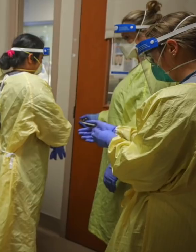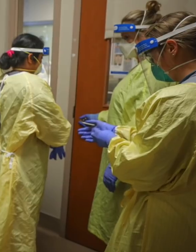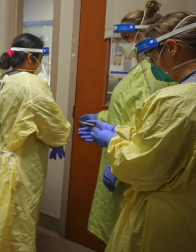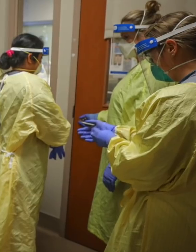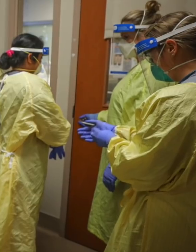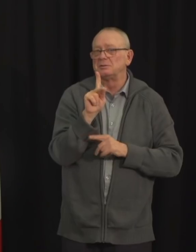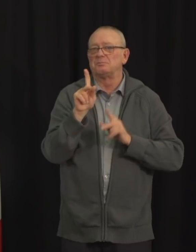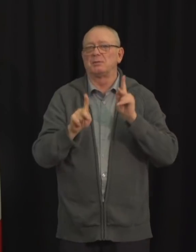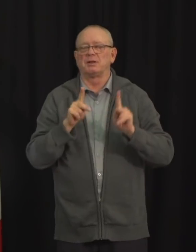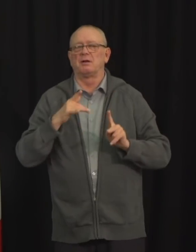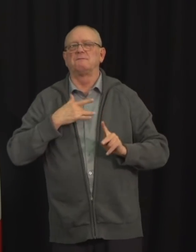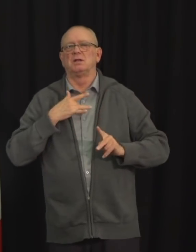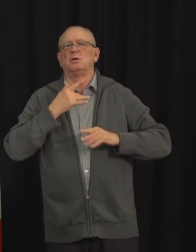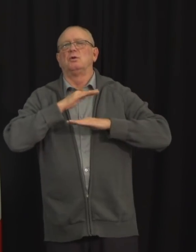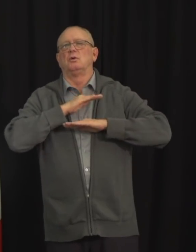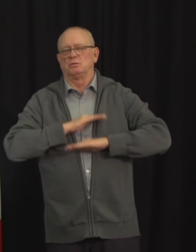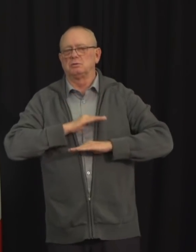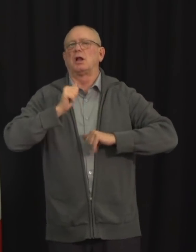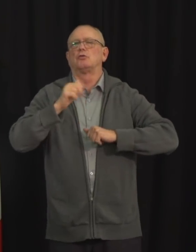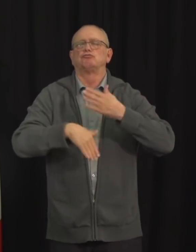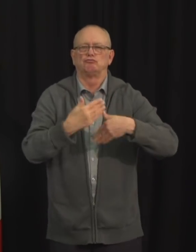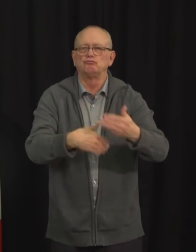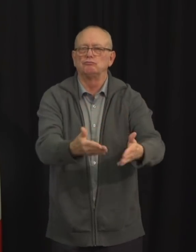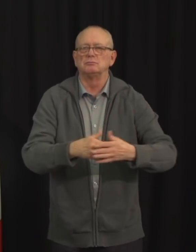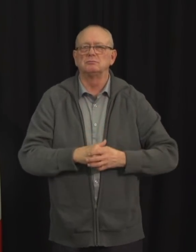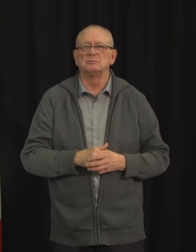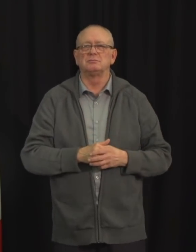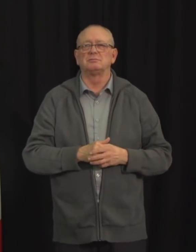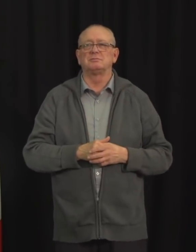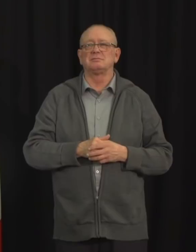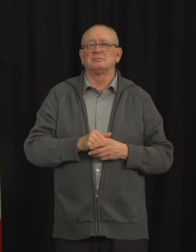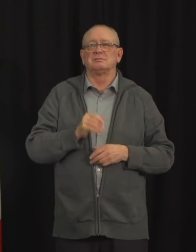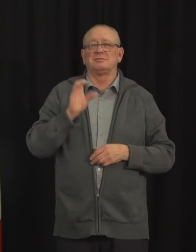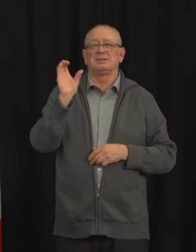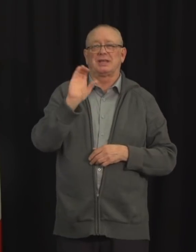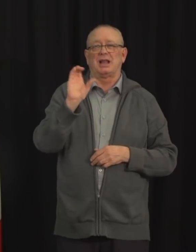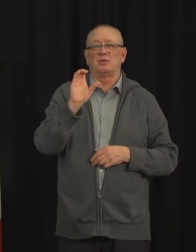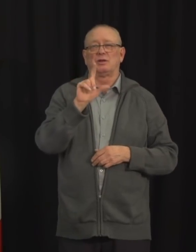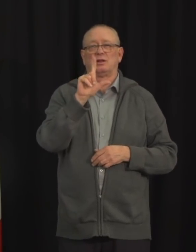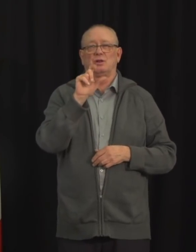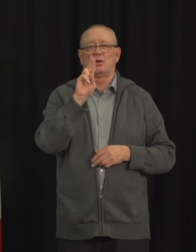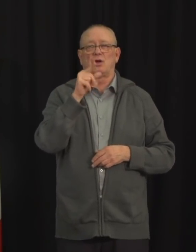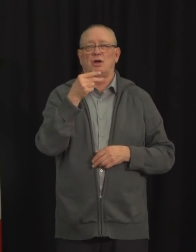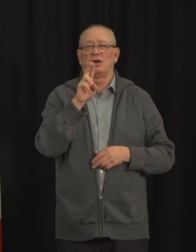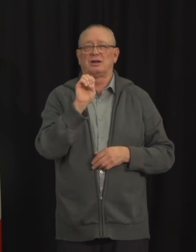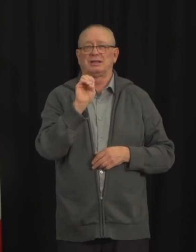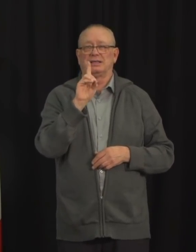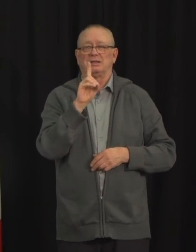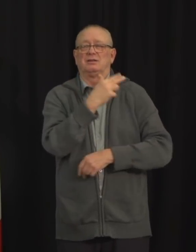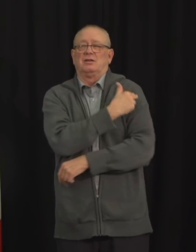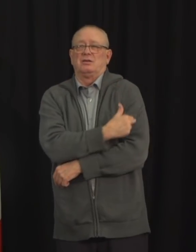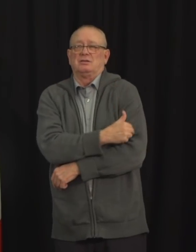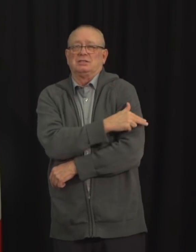Calgary, and from the U of A and Royal Alex hospitals here in Edmonton. We have the facilities and